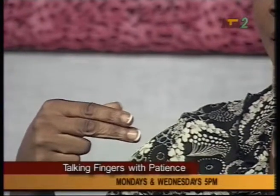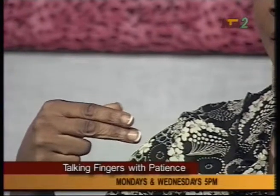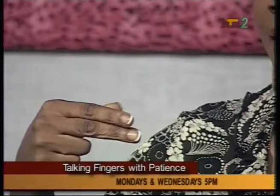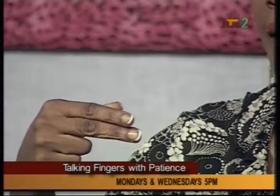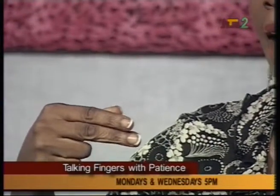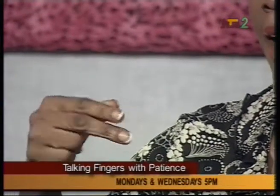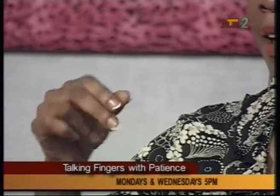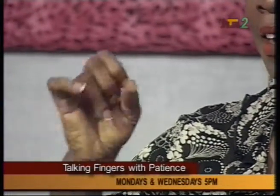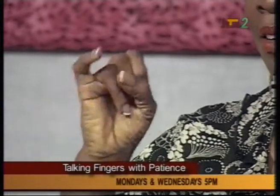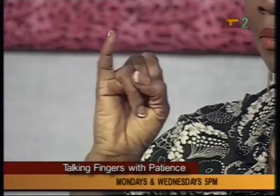I,